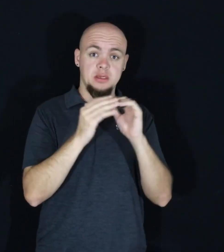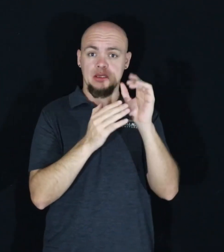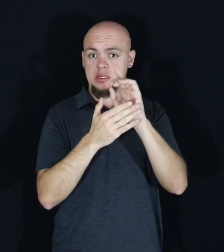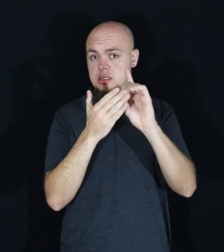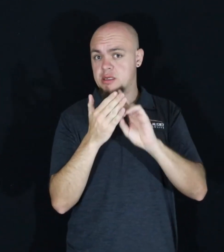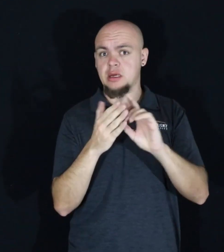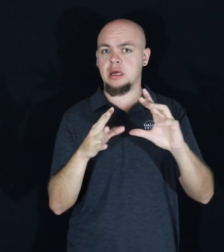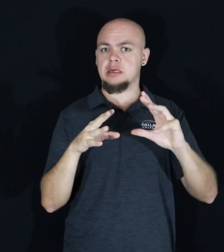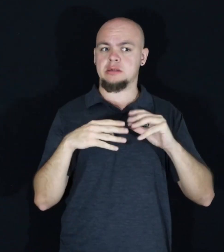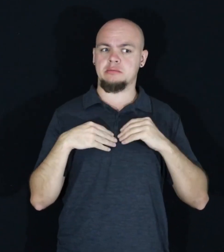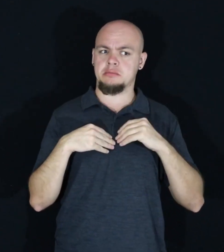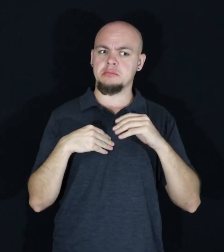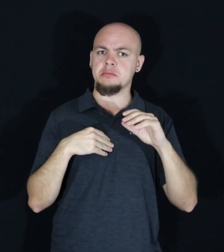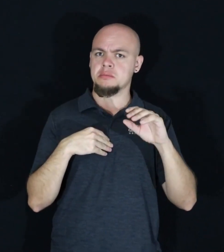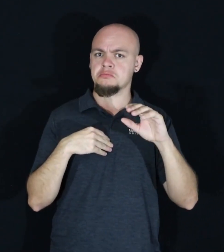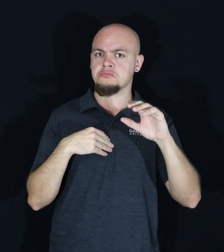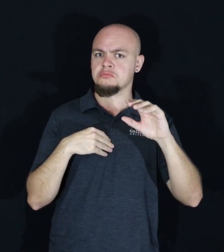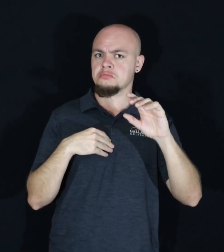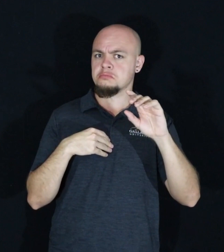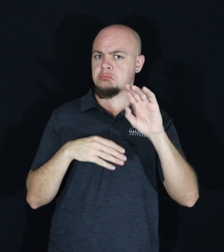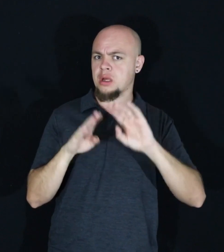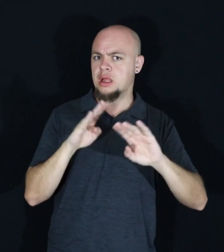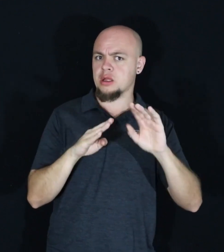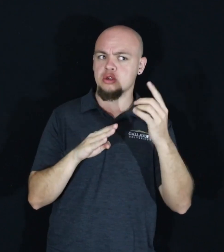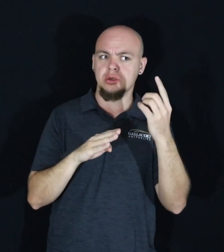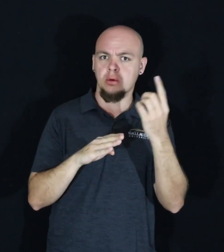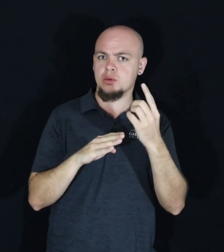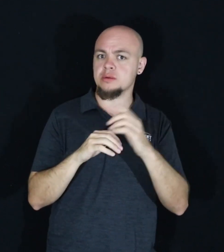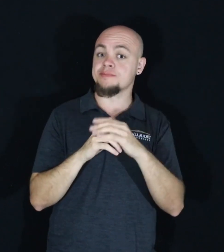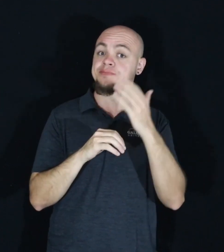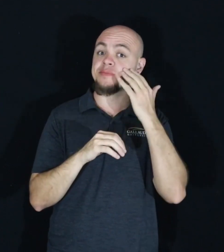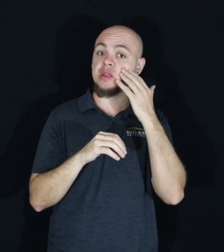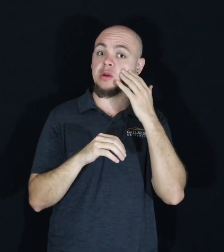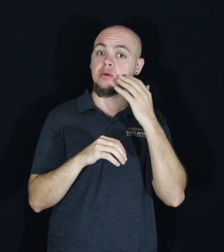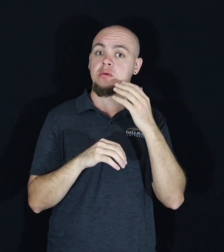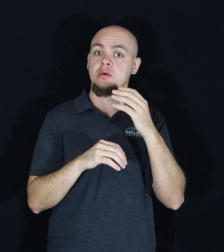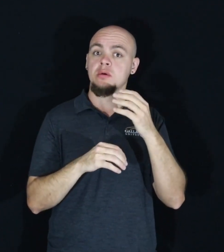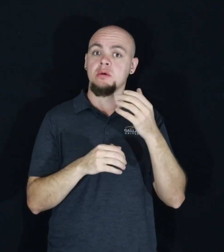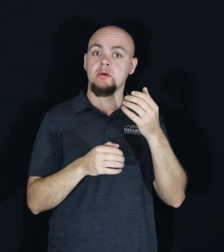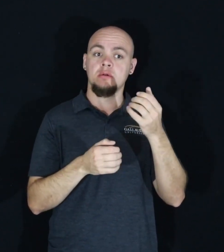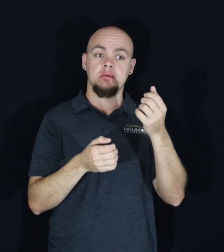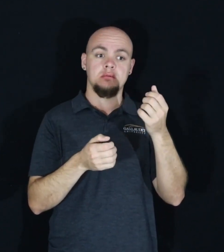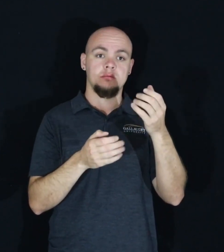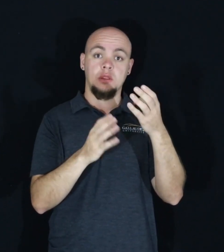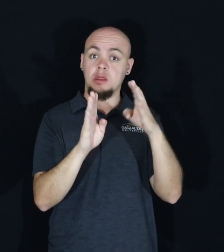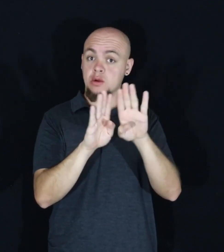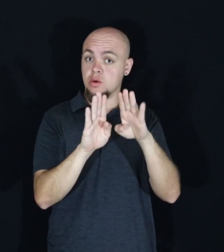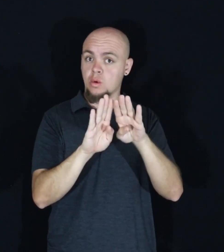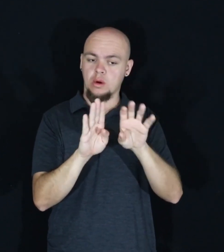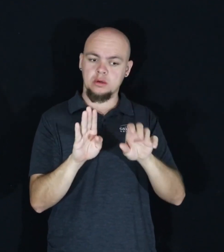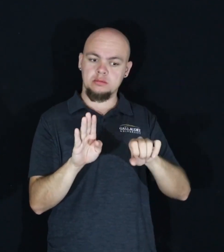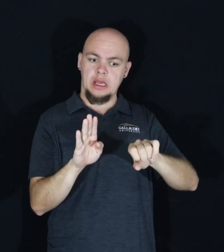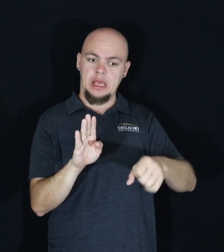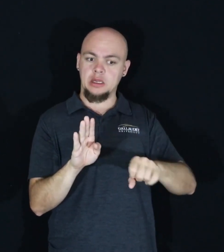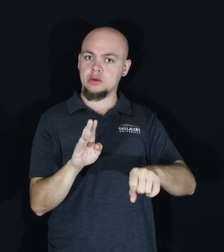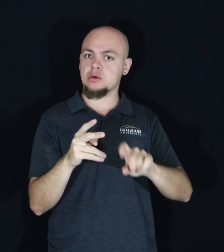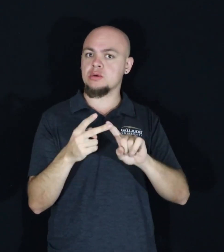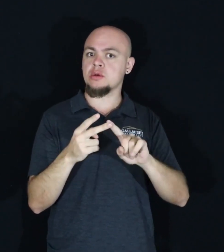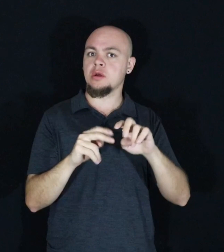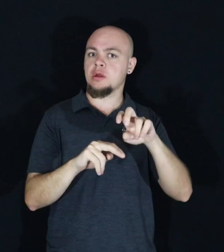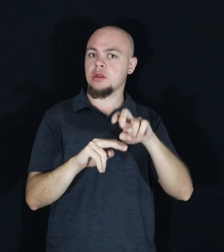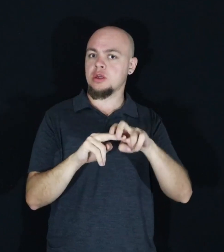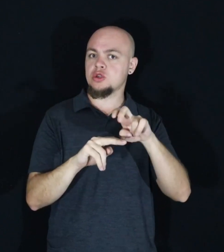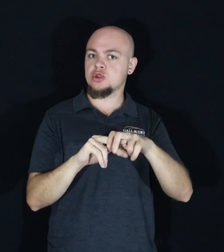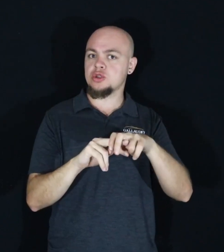embraced biology. For example, the shape of the door handle, or the height of the chair, or the width of